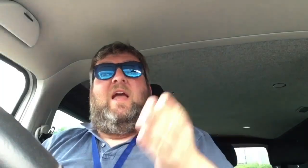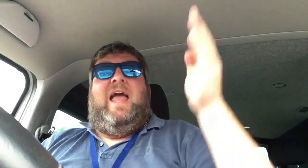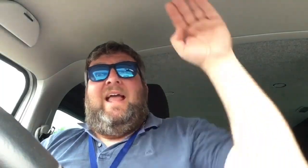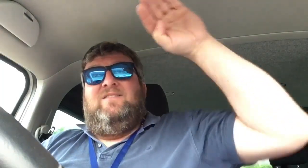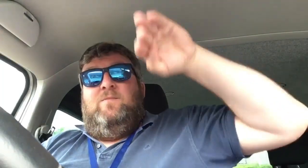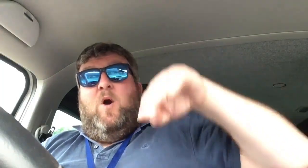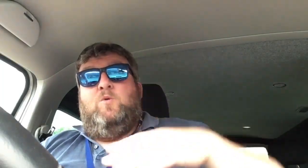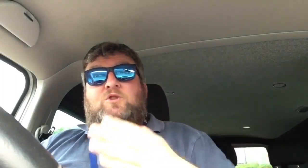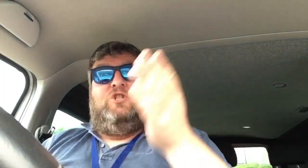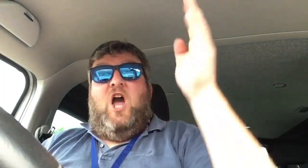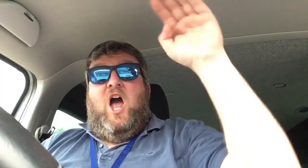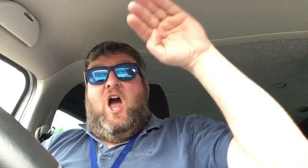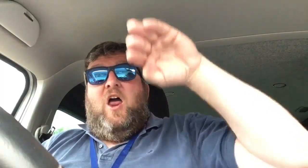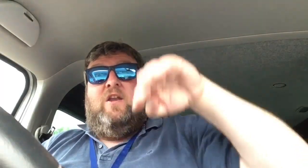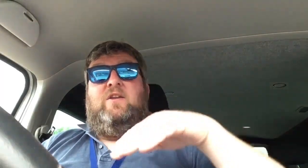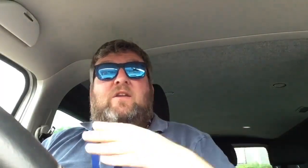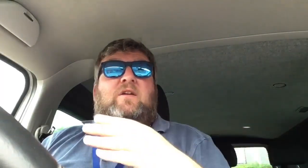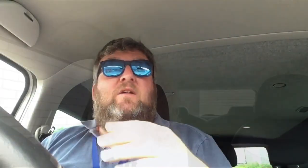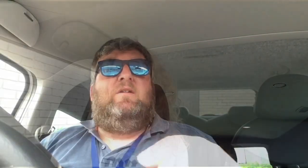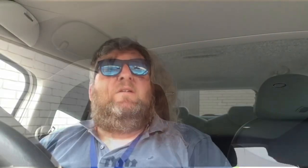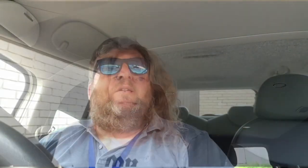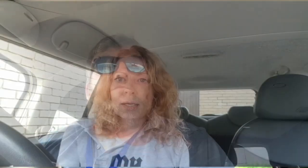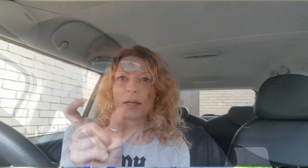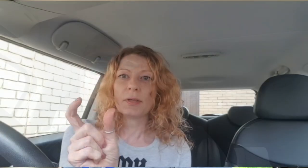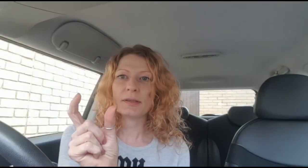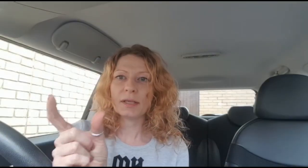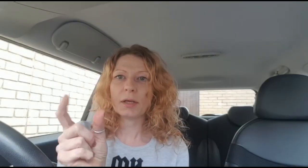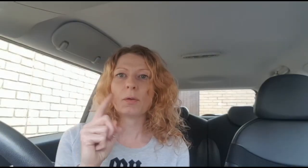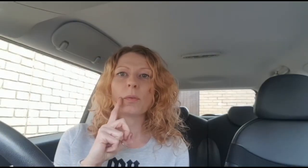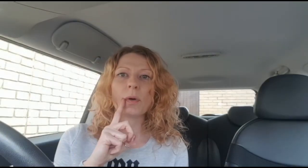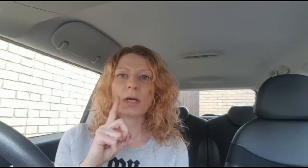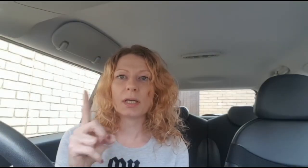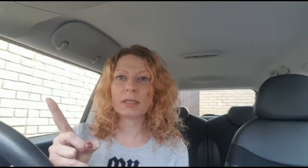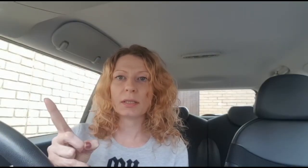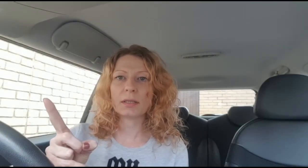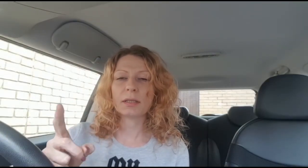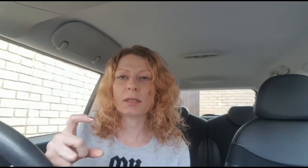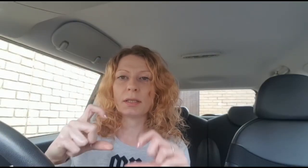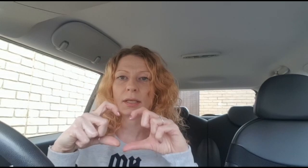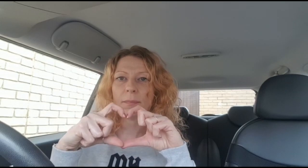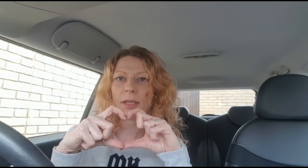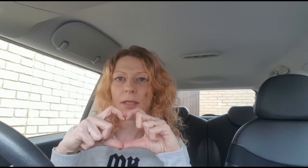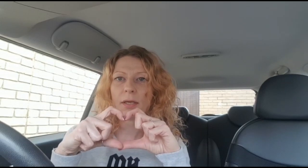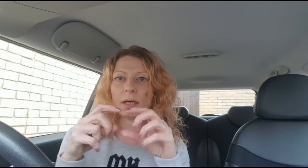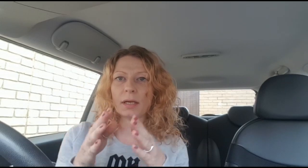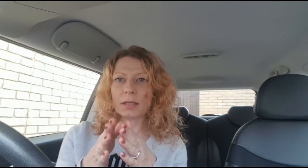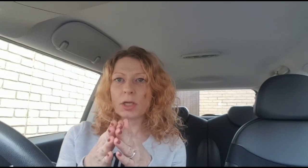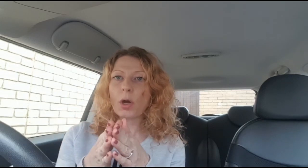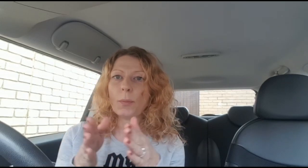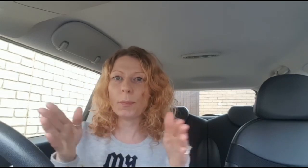into motion, like how a single word can make a heart